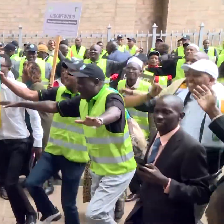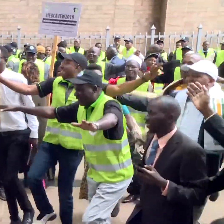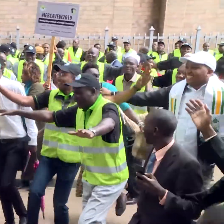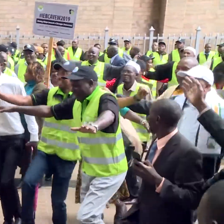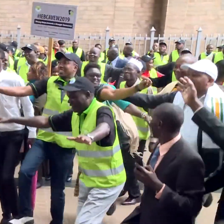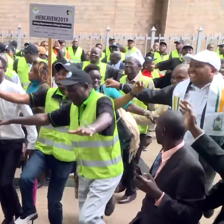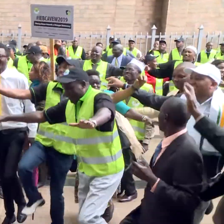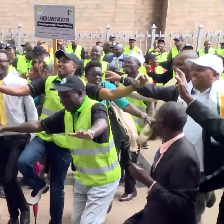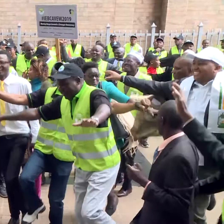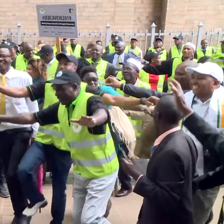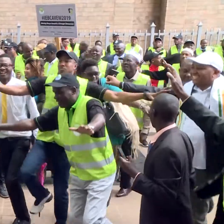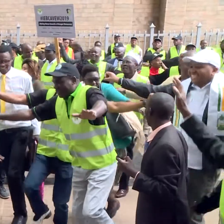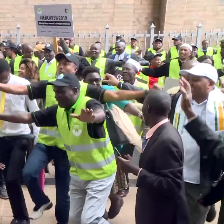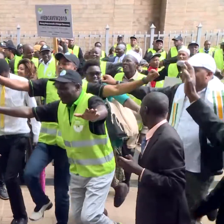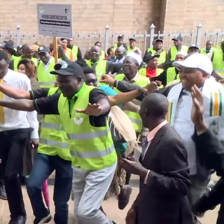Ruka.